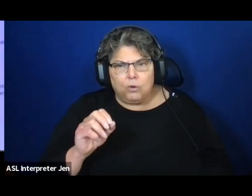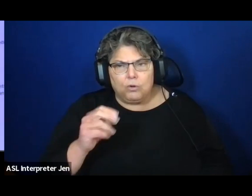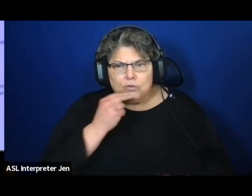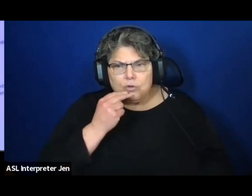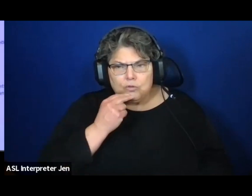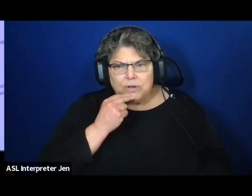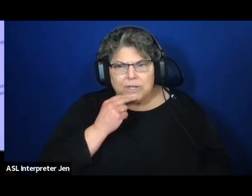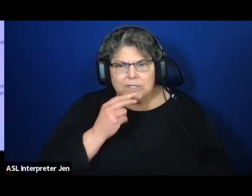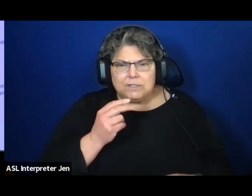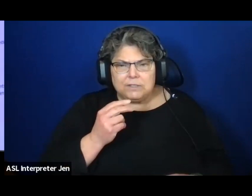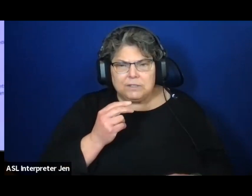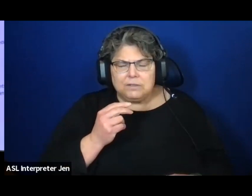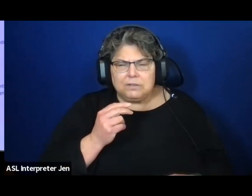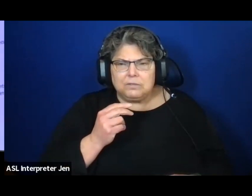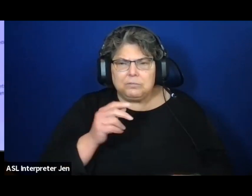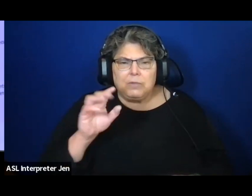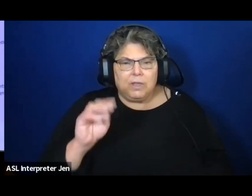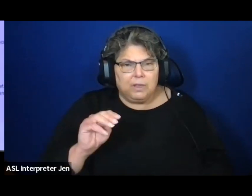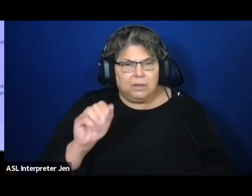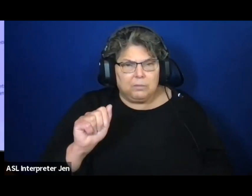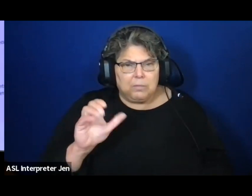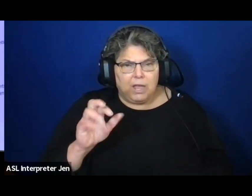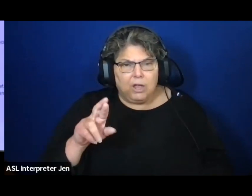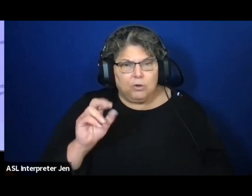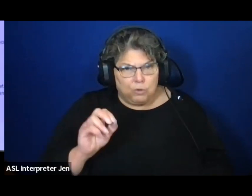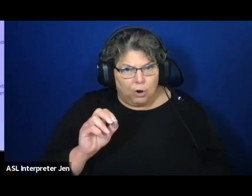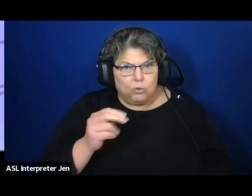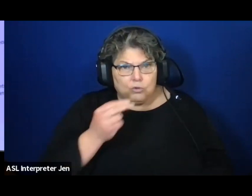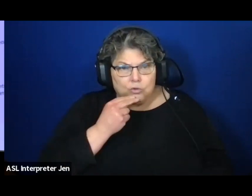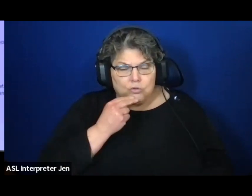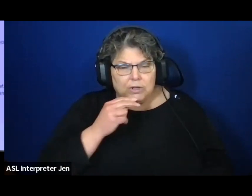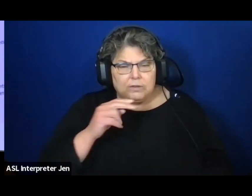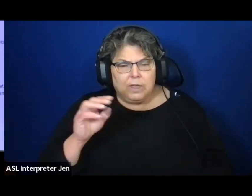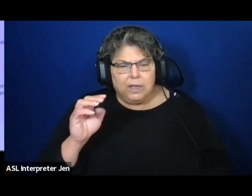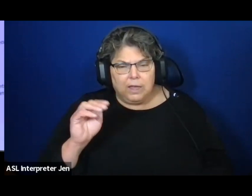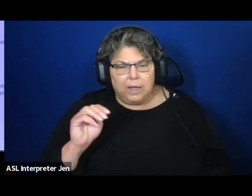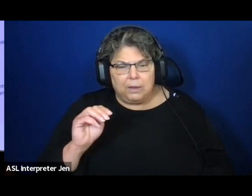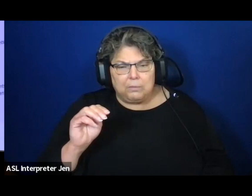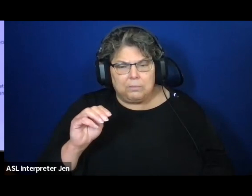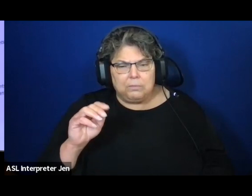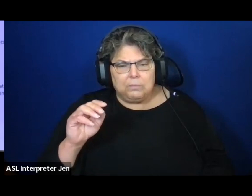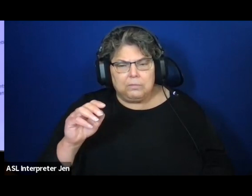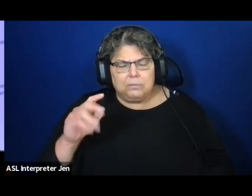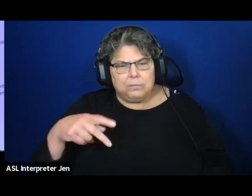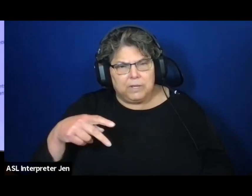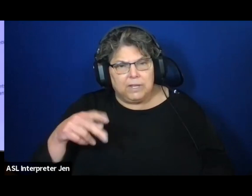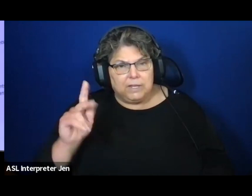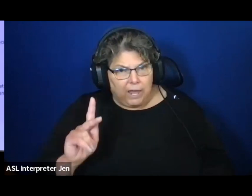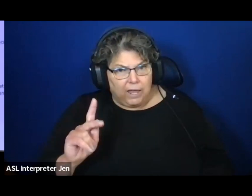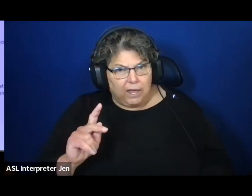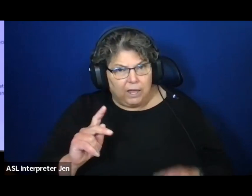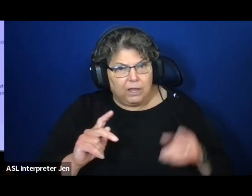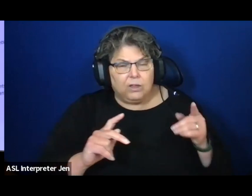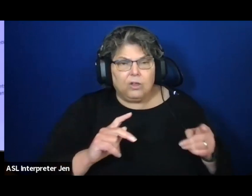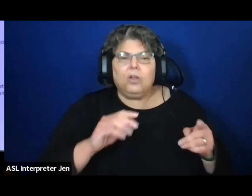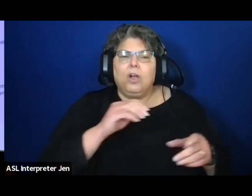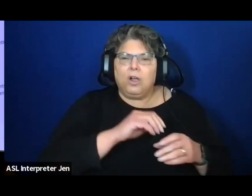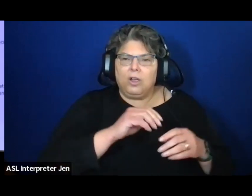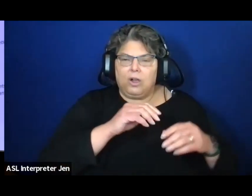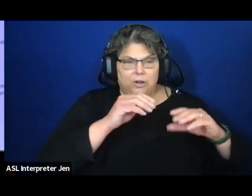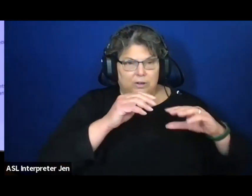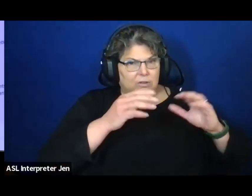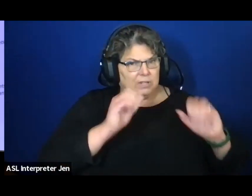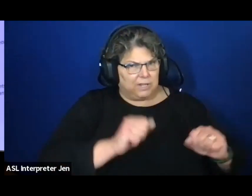back. These macronutrients here, NPK, which are our primary macronutrients, are available in this pH range right